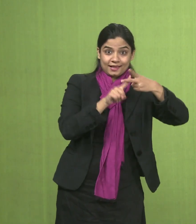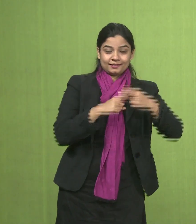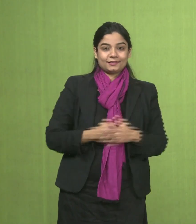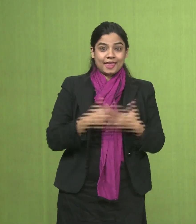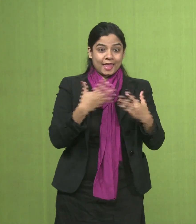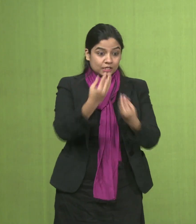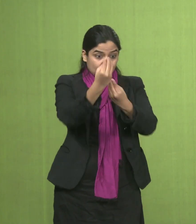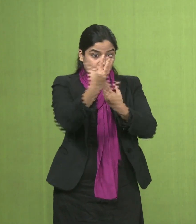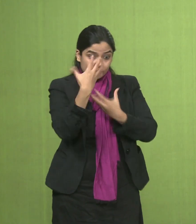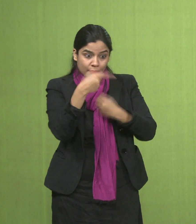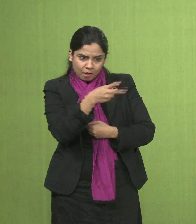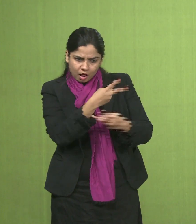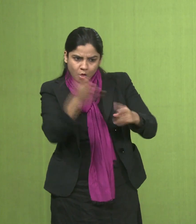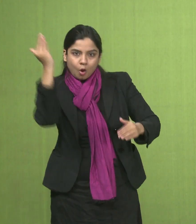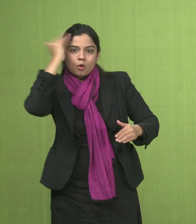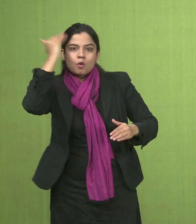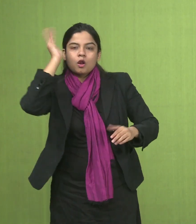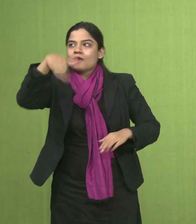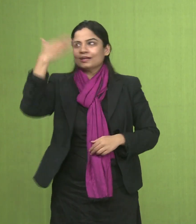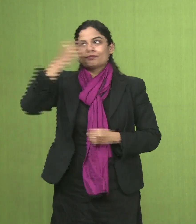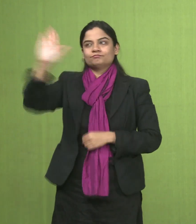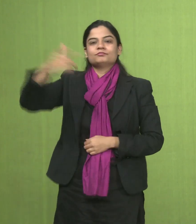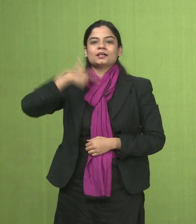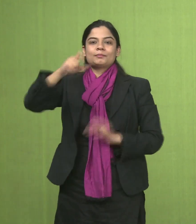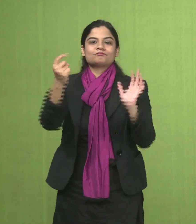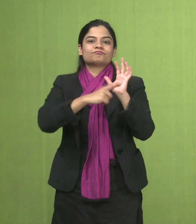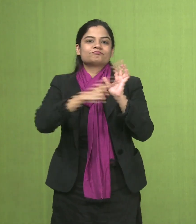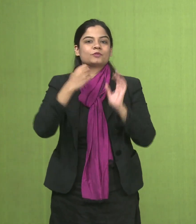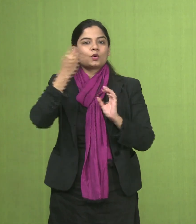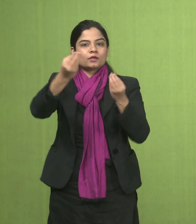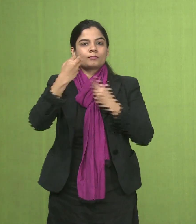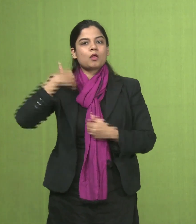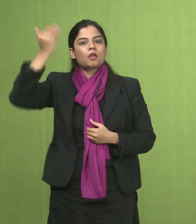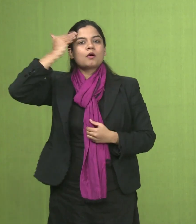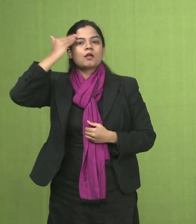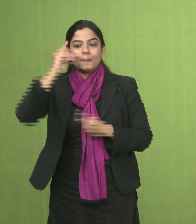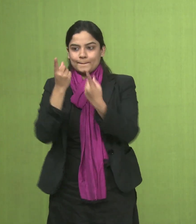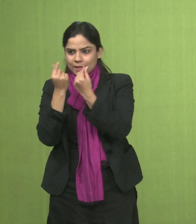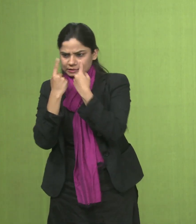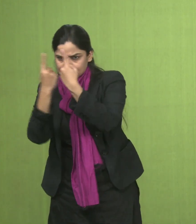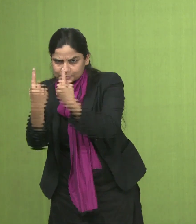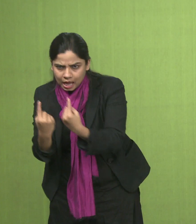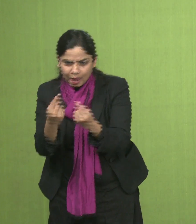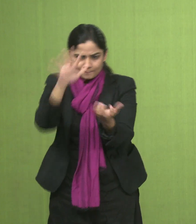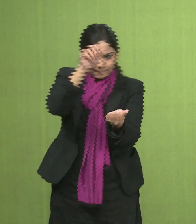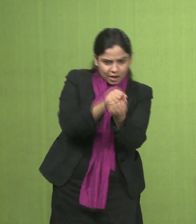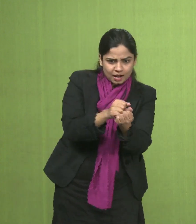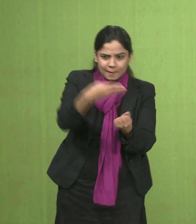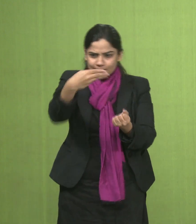Second is right to be informed. You have the right to be informed about everything. You should know everything, how much,